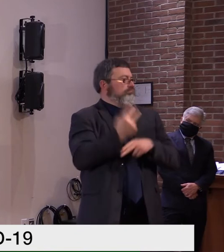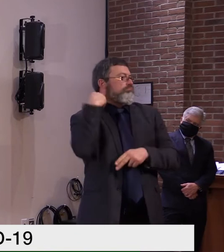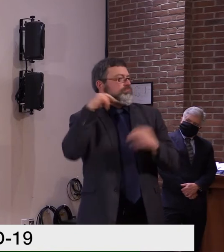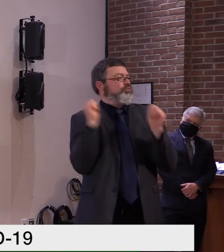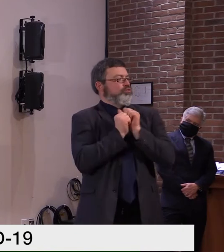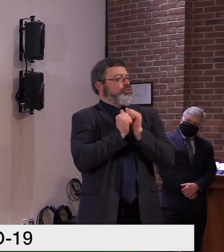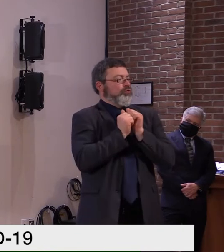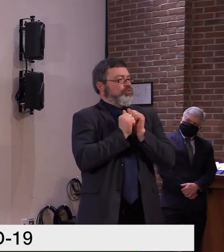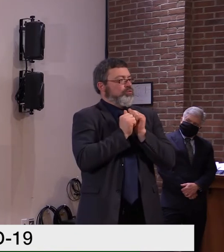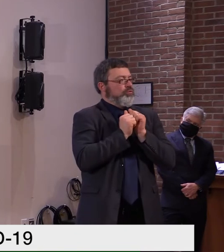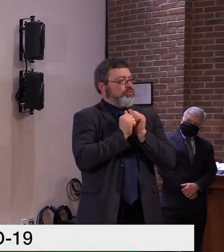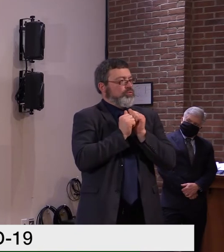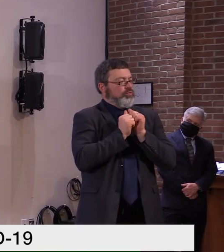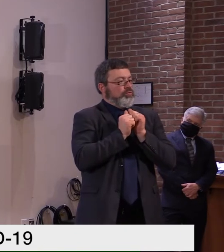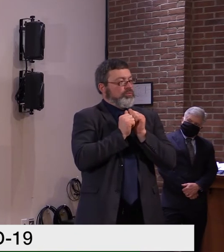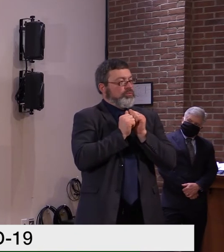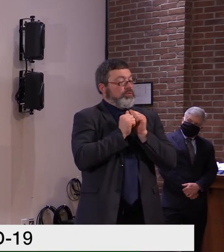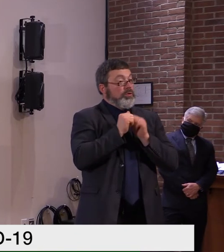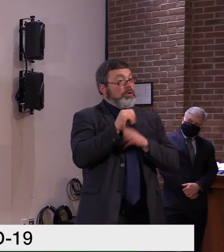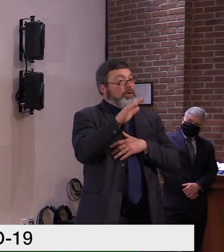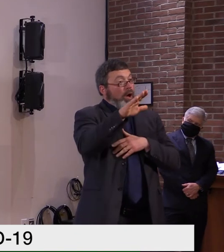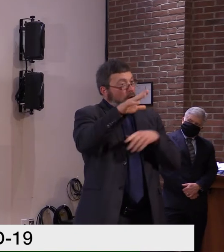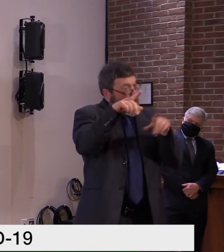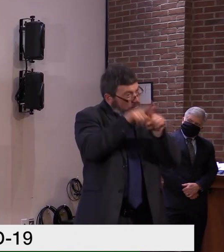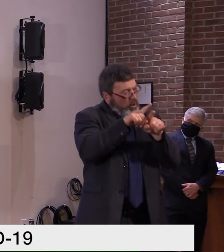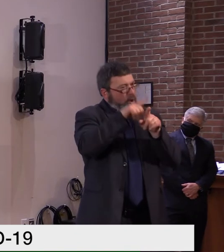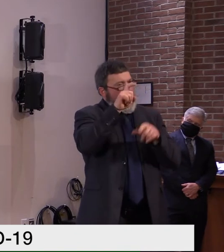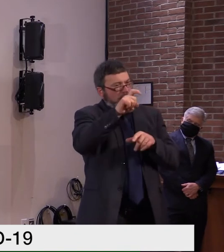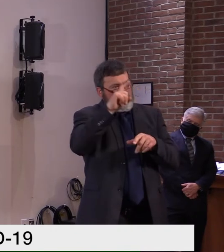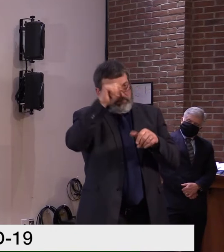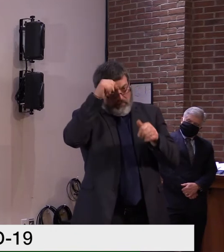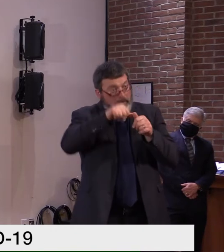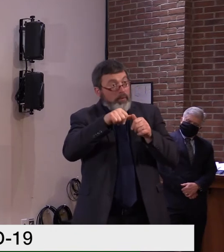want to forget about those who were impacted greatly.